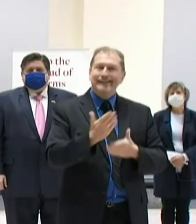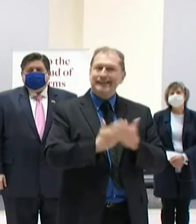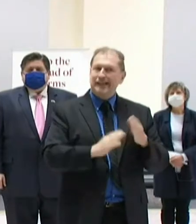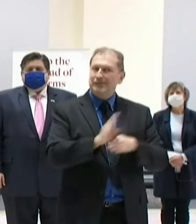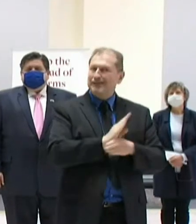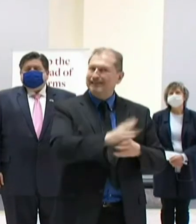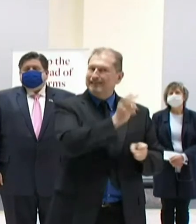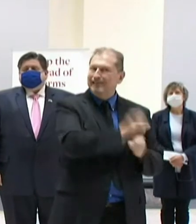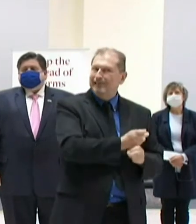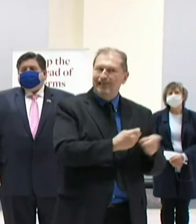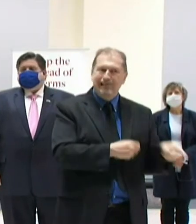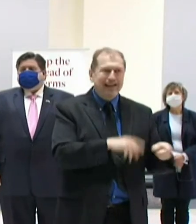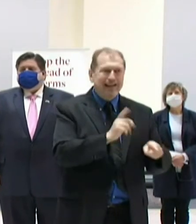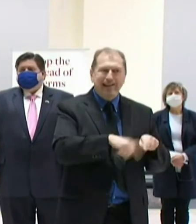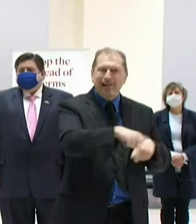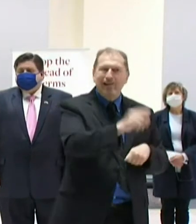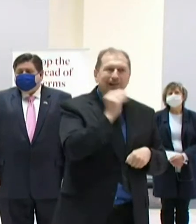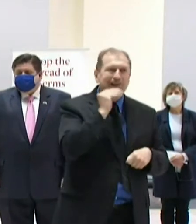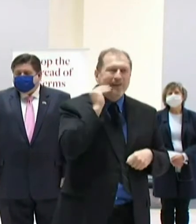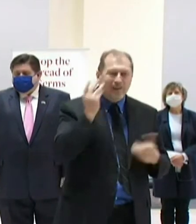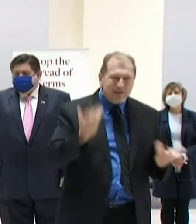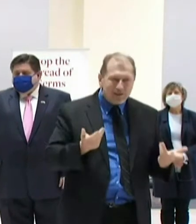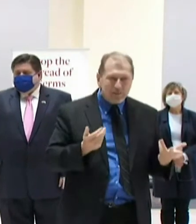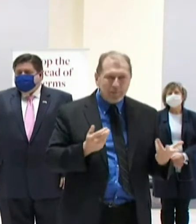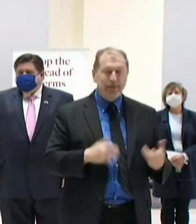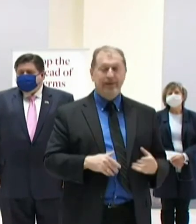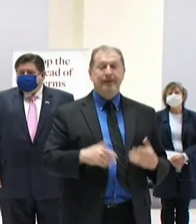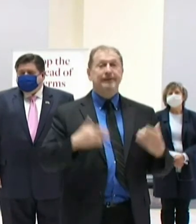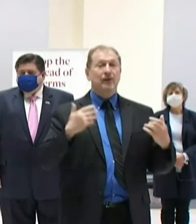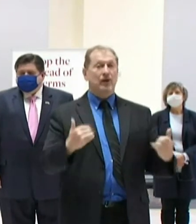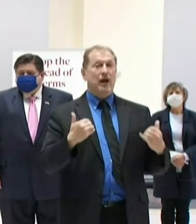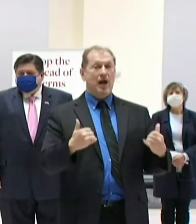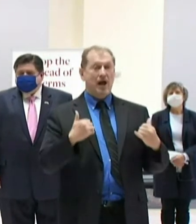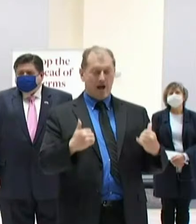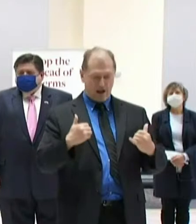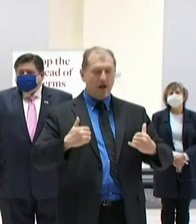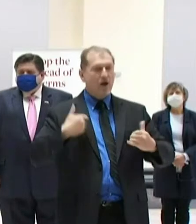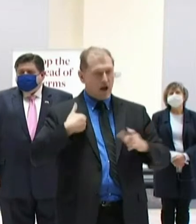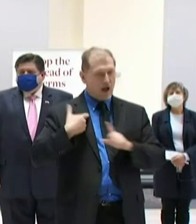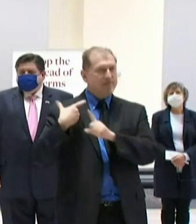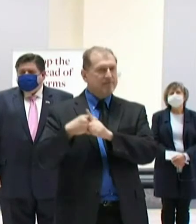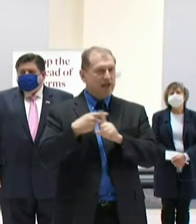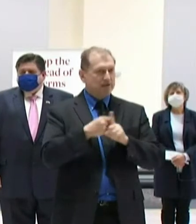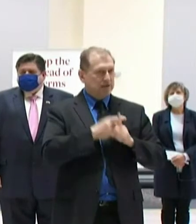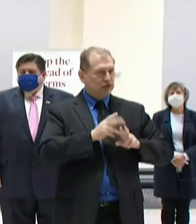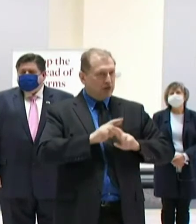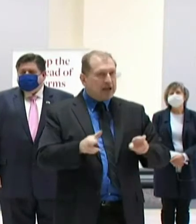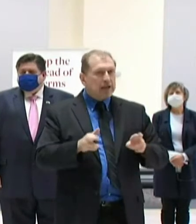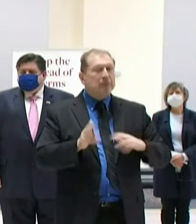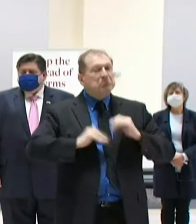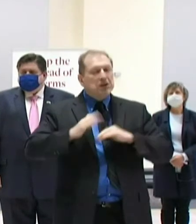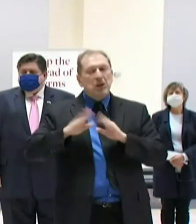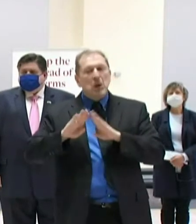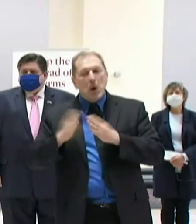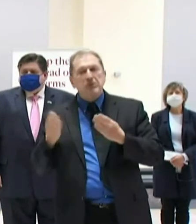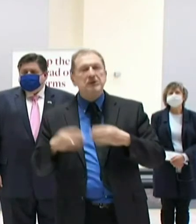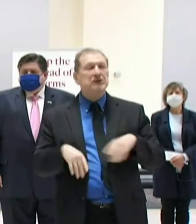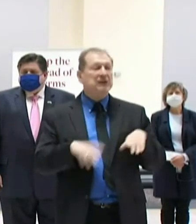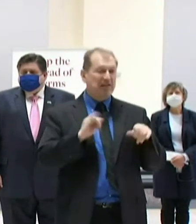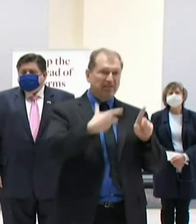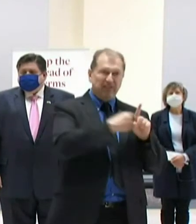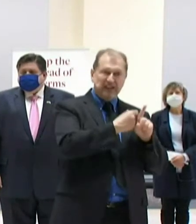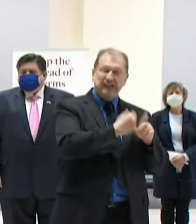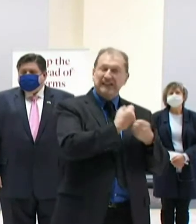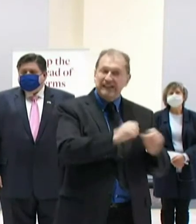some form of normality even during this difficult time. And now that we have a vaccine that is proven to be safe and